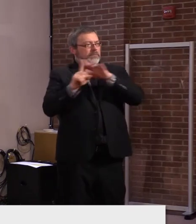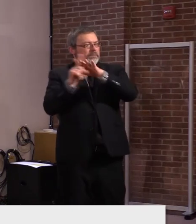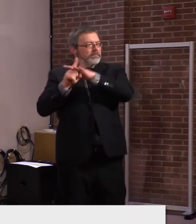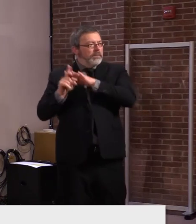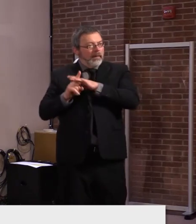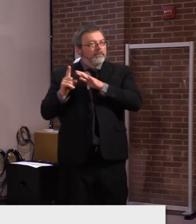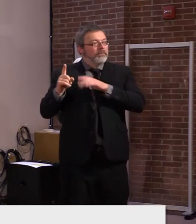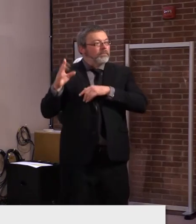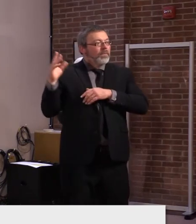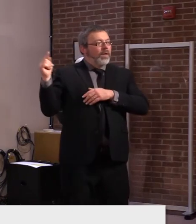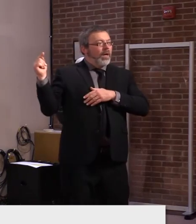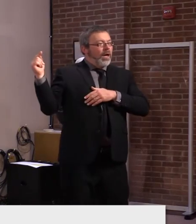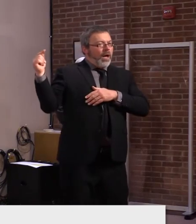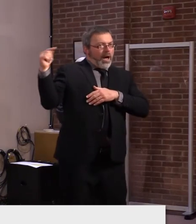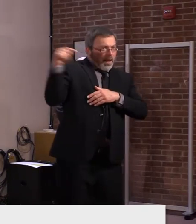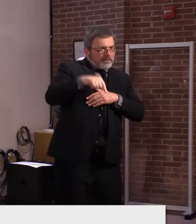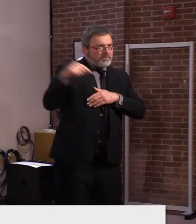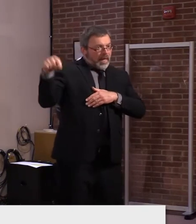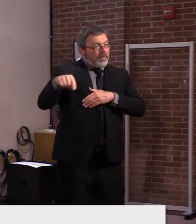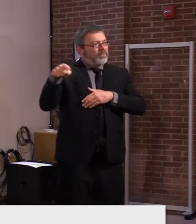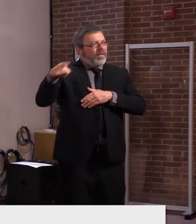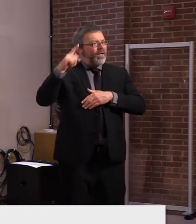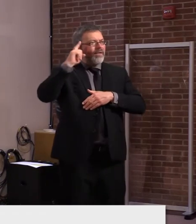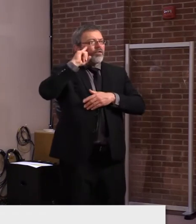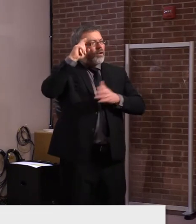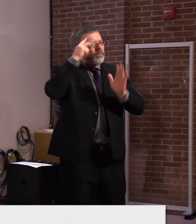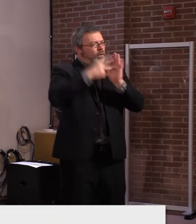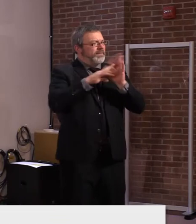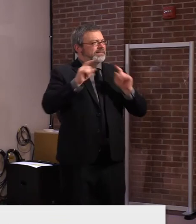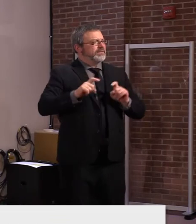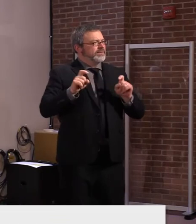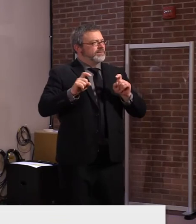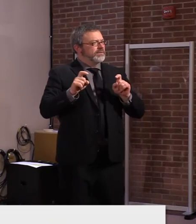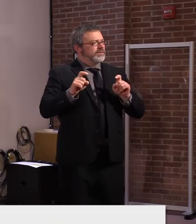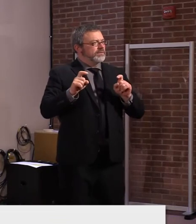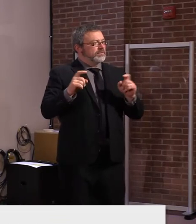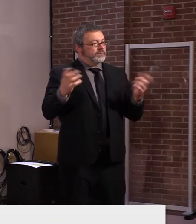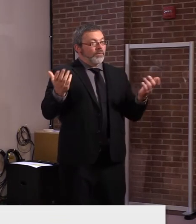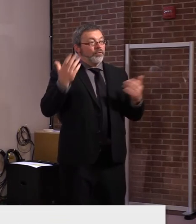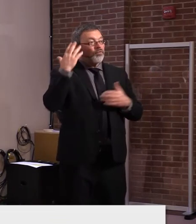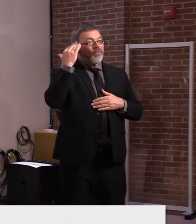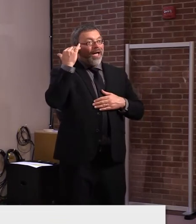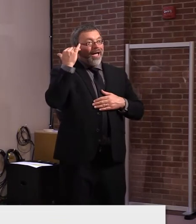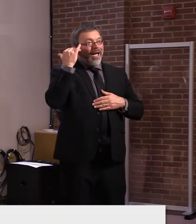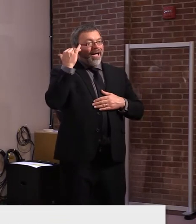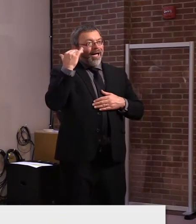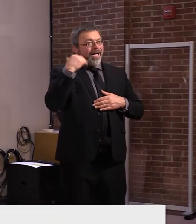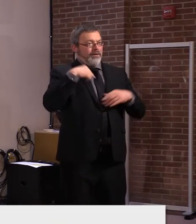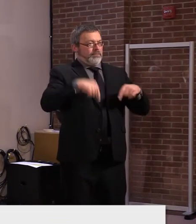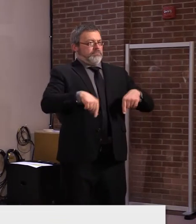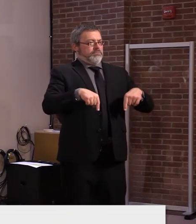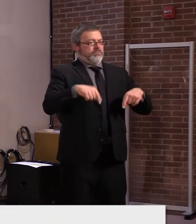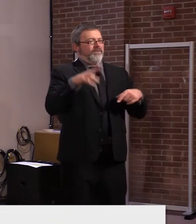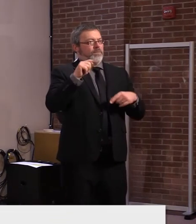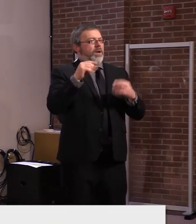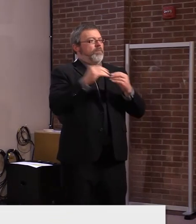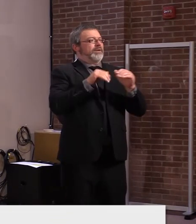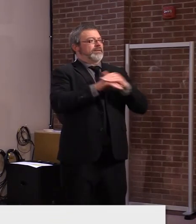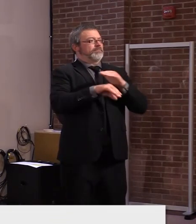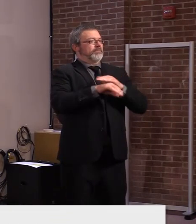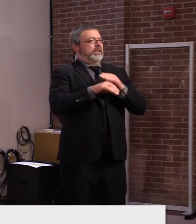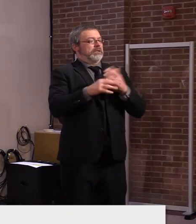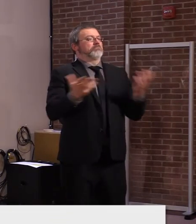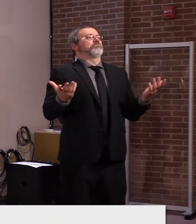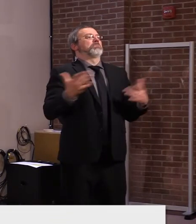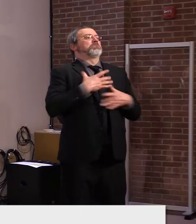live there. And it, maybe it's just accessibility is it's maybe closer for them. But I have